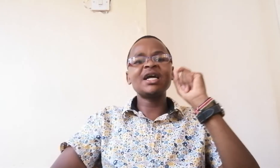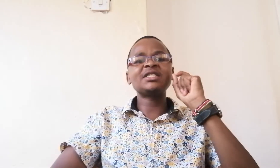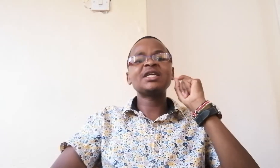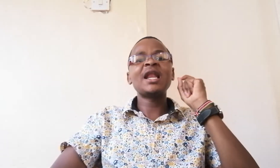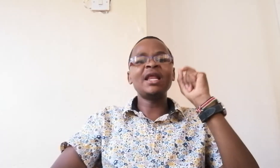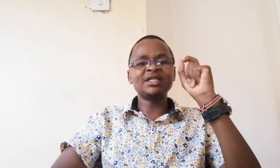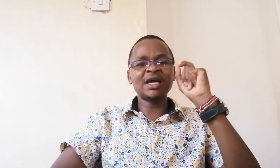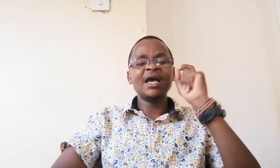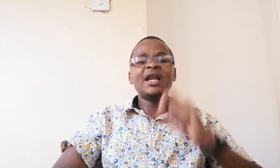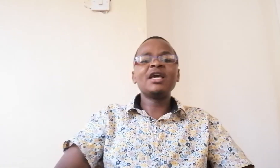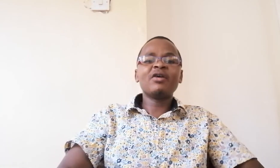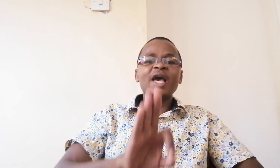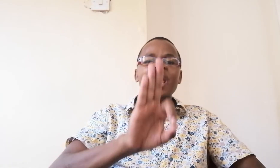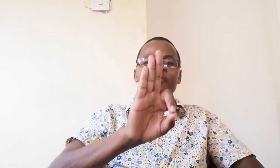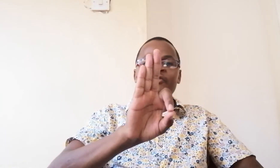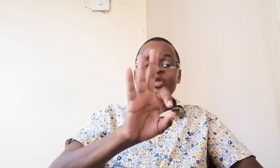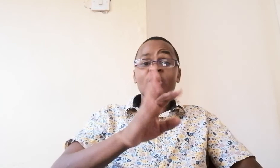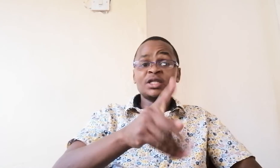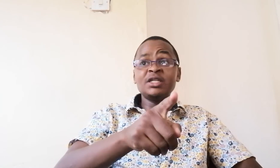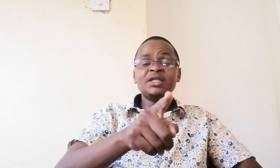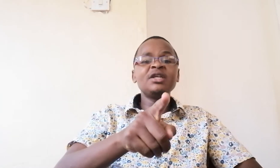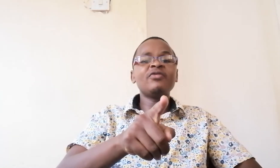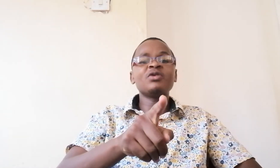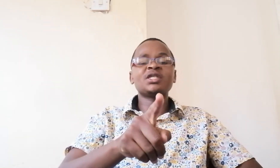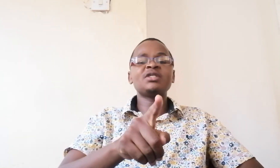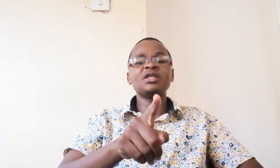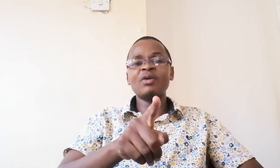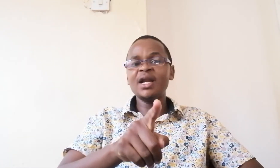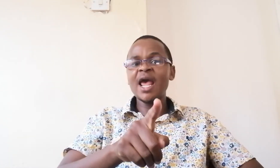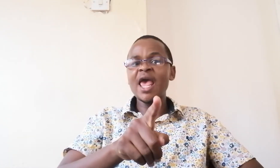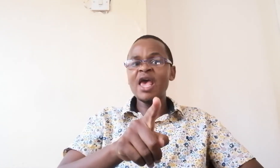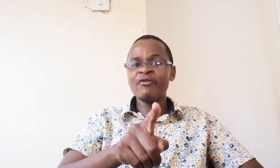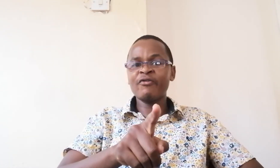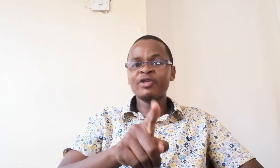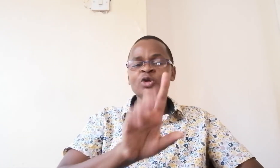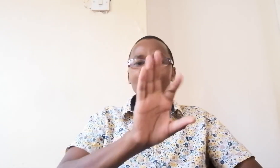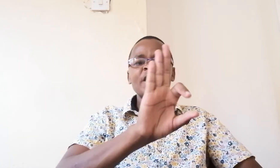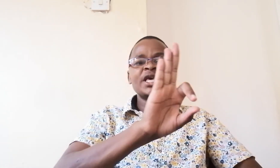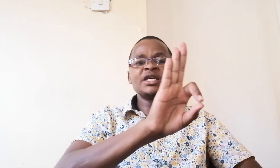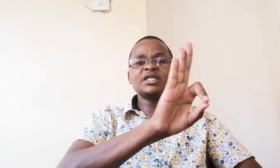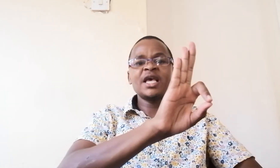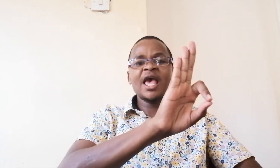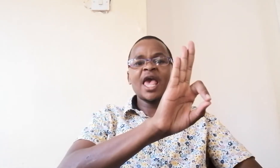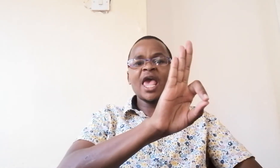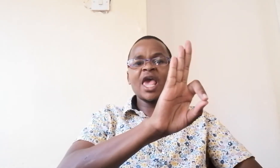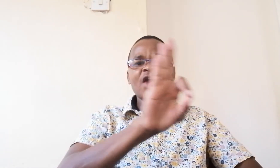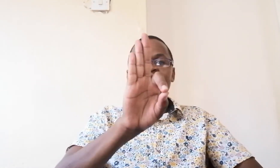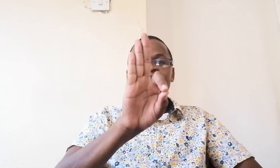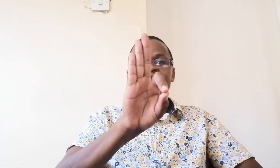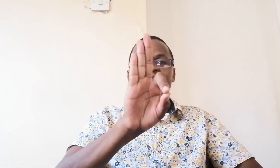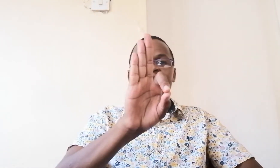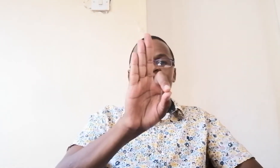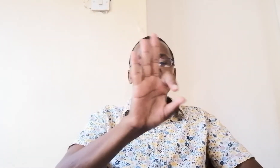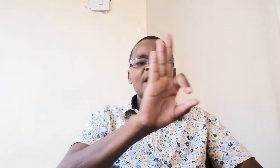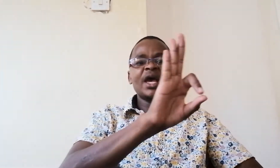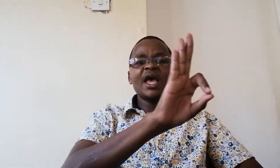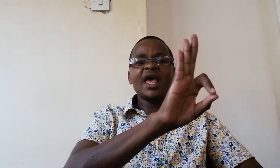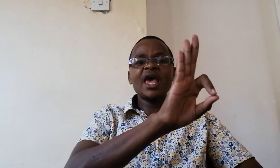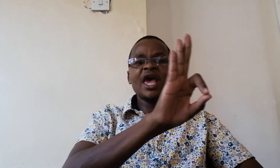that letter like F. You are in Jennifer, you are stressing the word F. So is F.